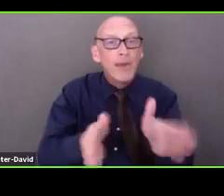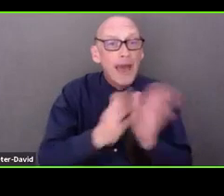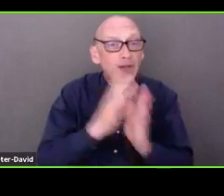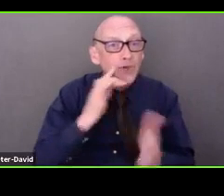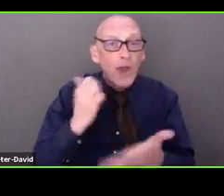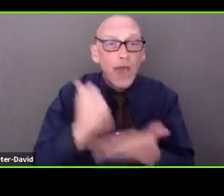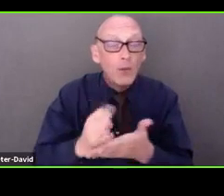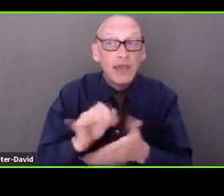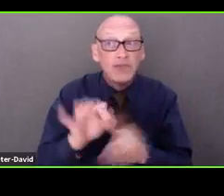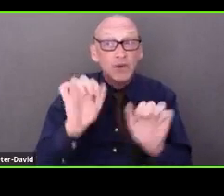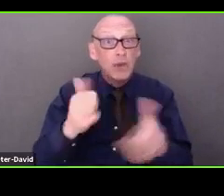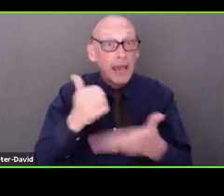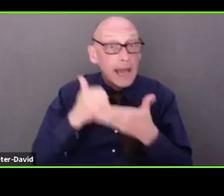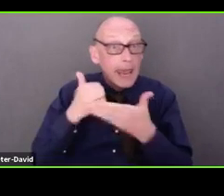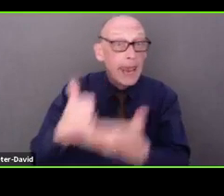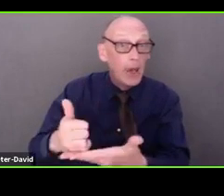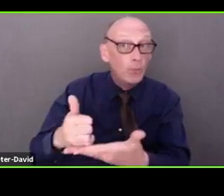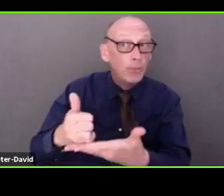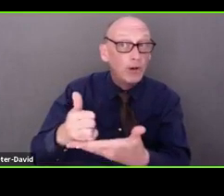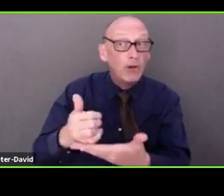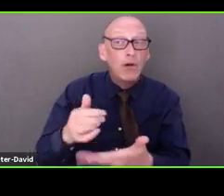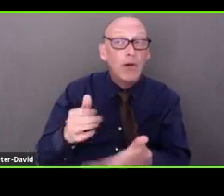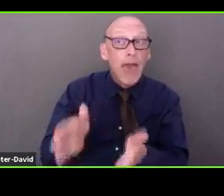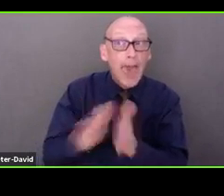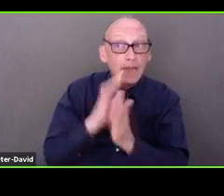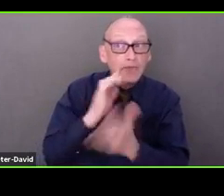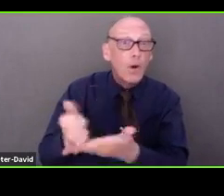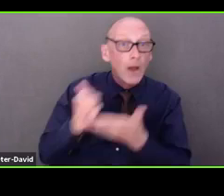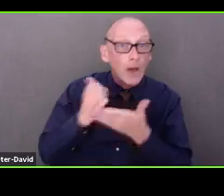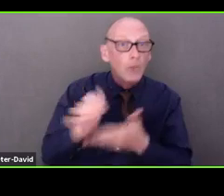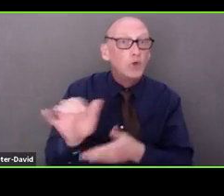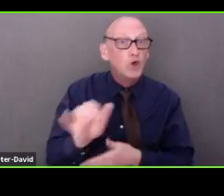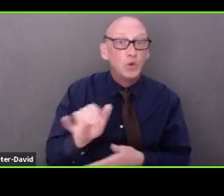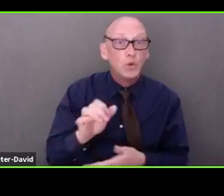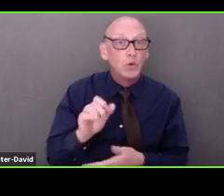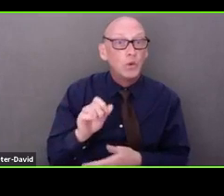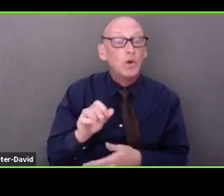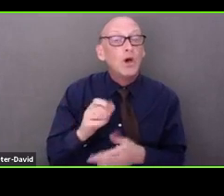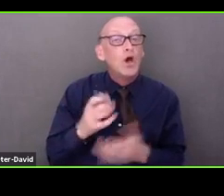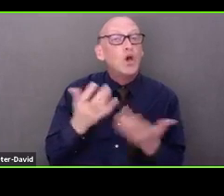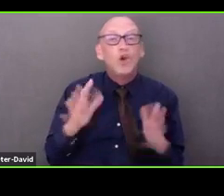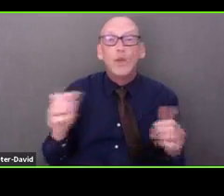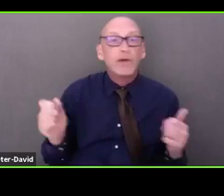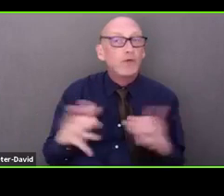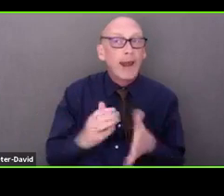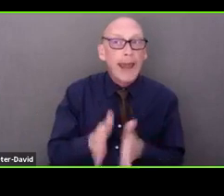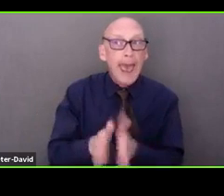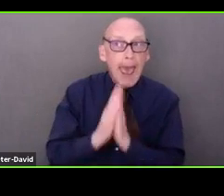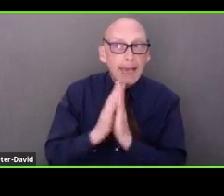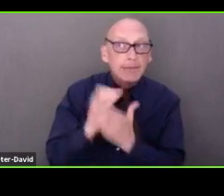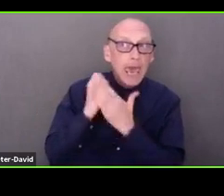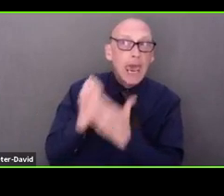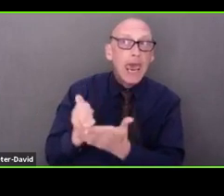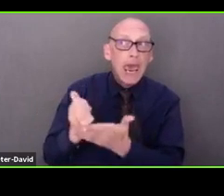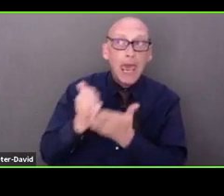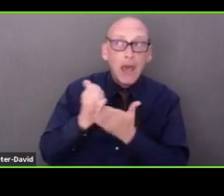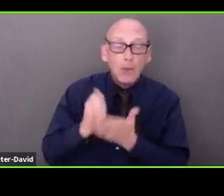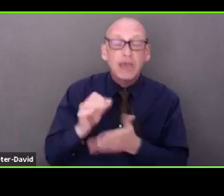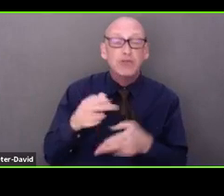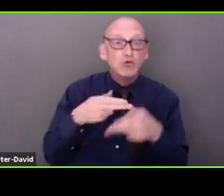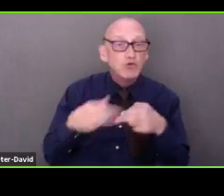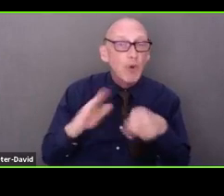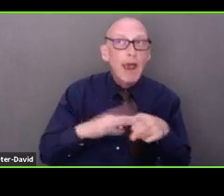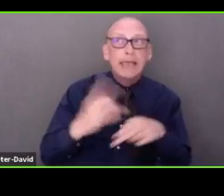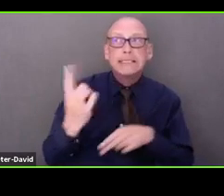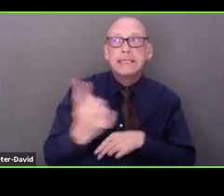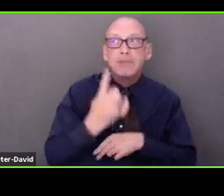can help somebody else, sometimes that is a very therapeutic thing to do. But don't be afraid to ask for help if you are short on something, right?